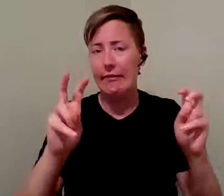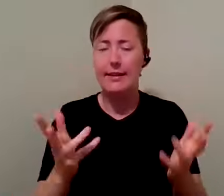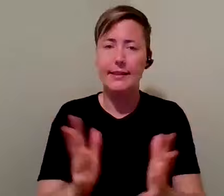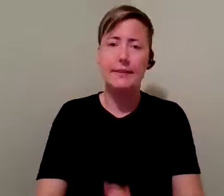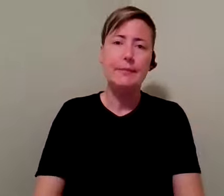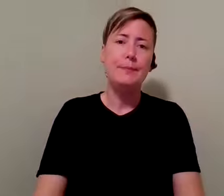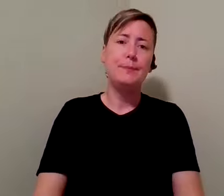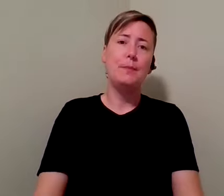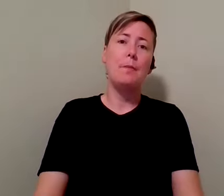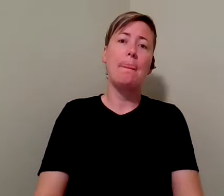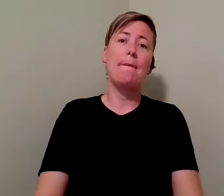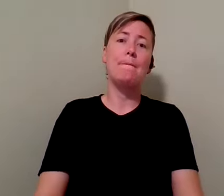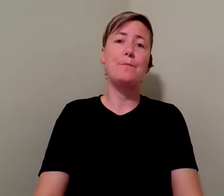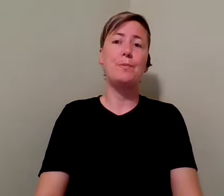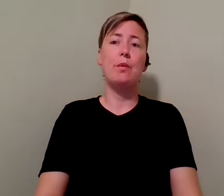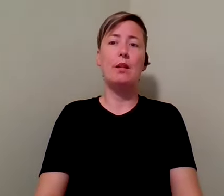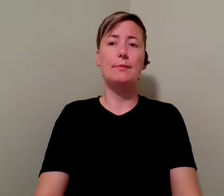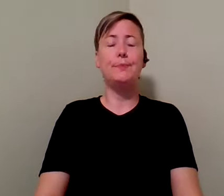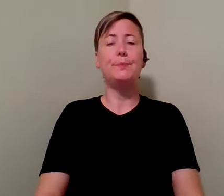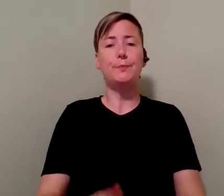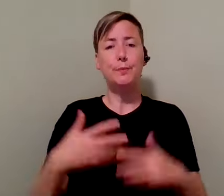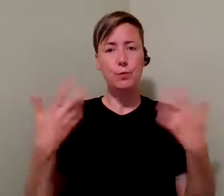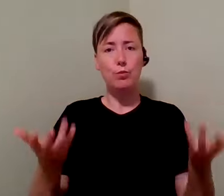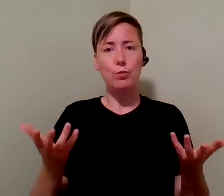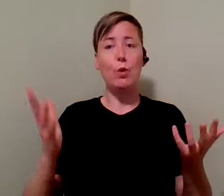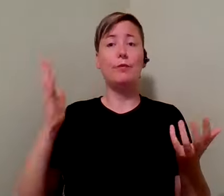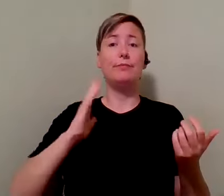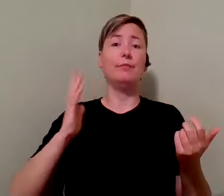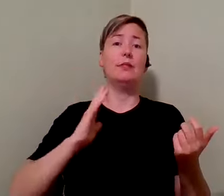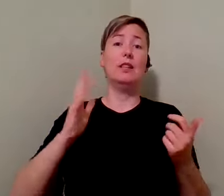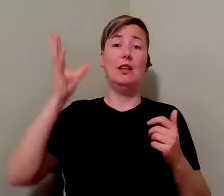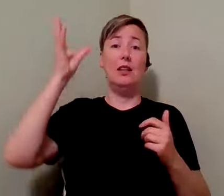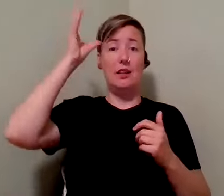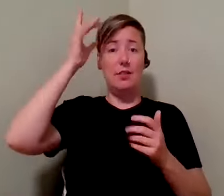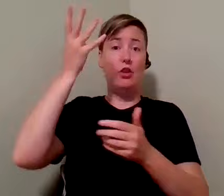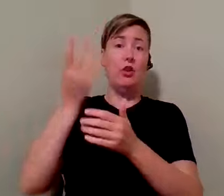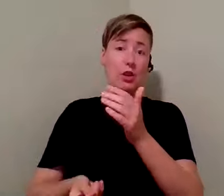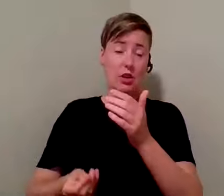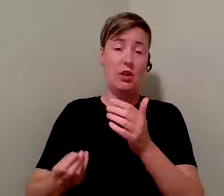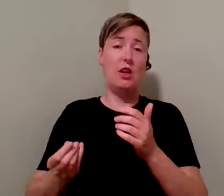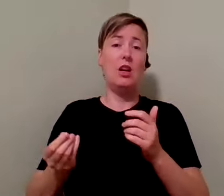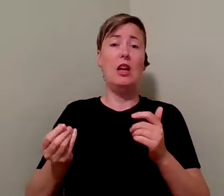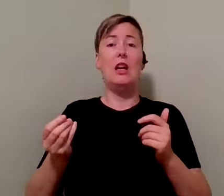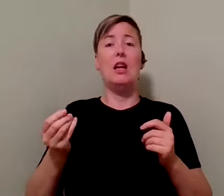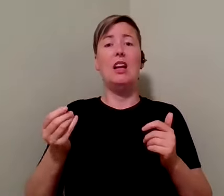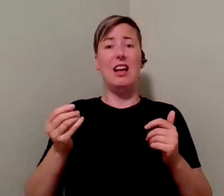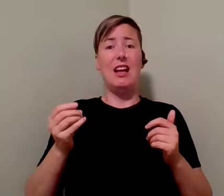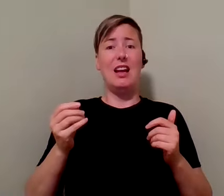committee decided in their wisdom that since we had this dental clinic and my dad was dead, I should go and